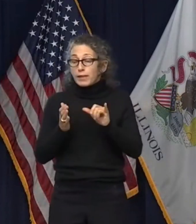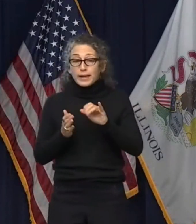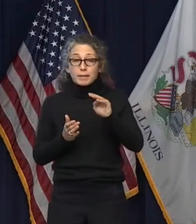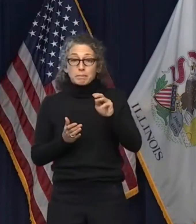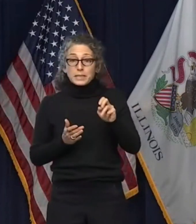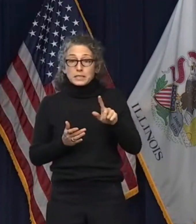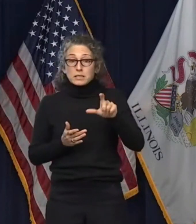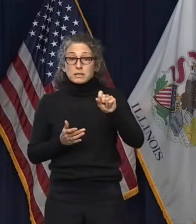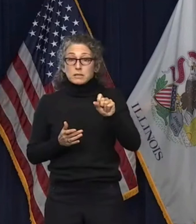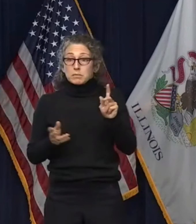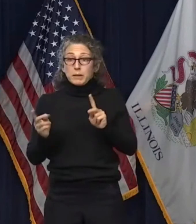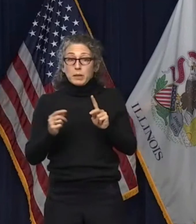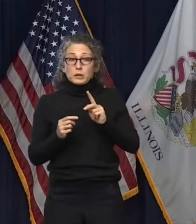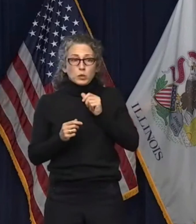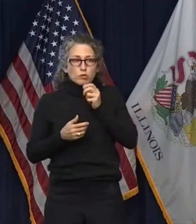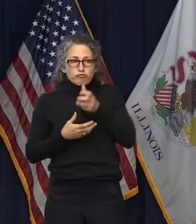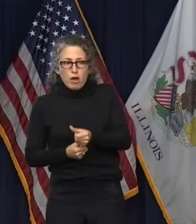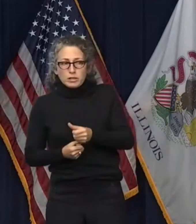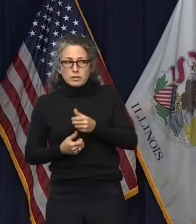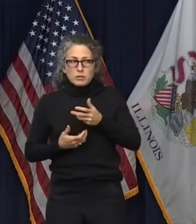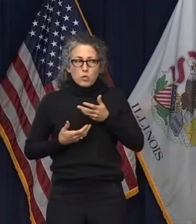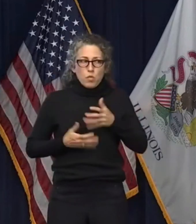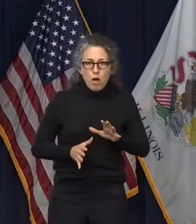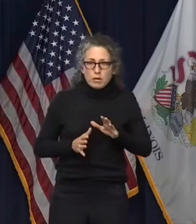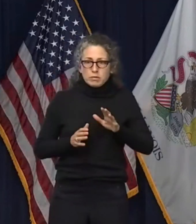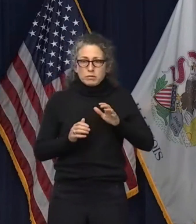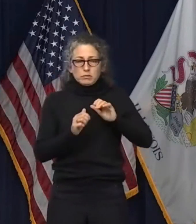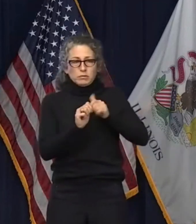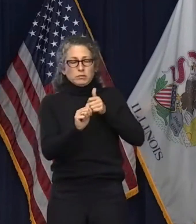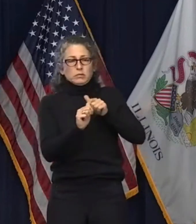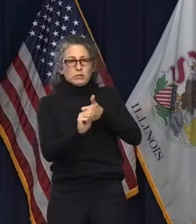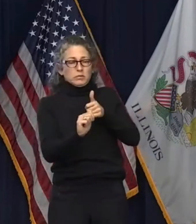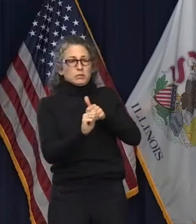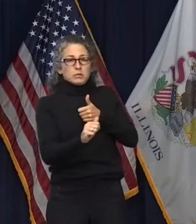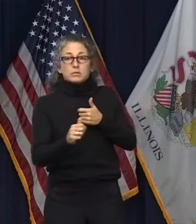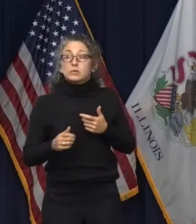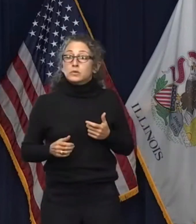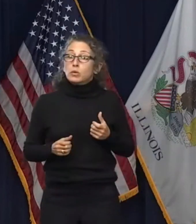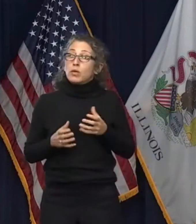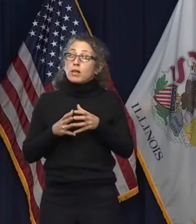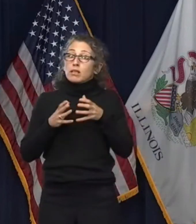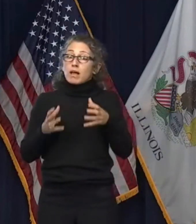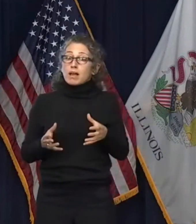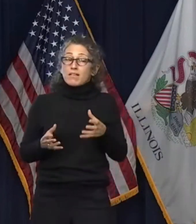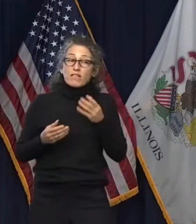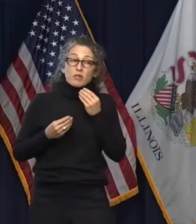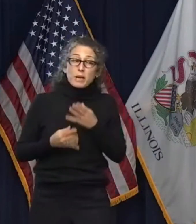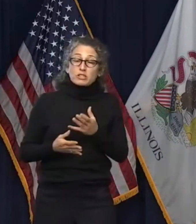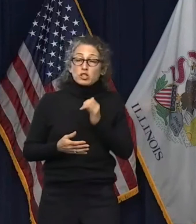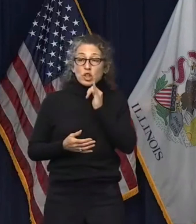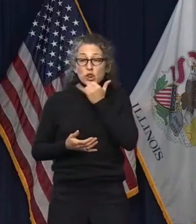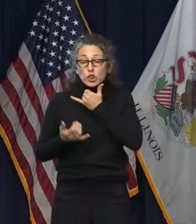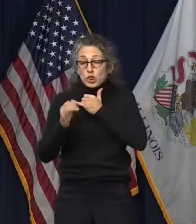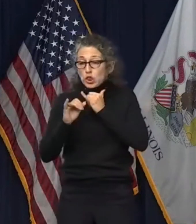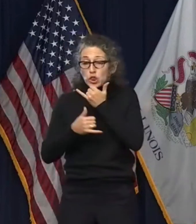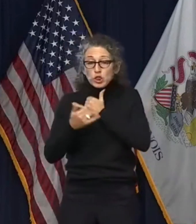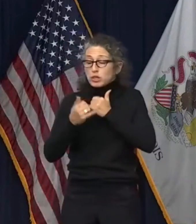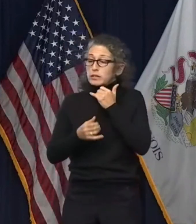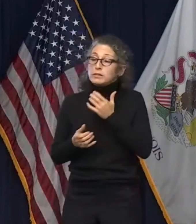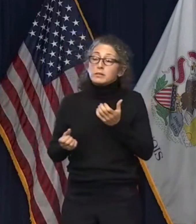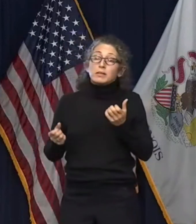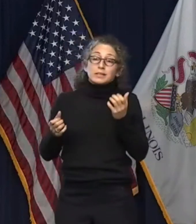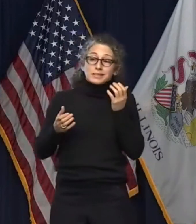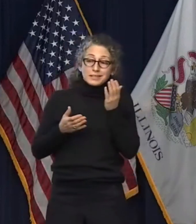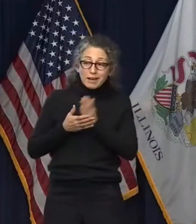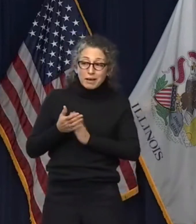measles. And so those people pre-exist. They put out lots of misinformation. Some of them are in the same community